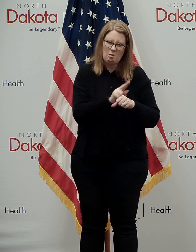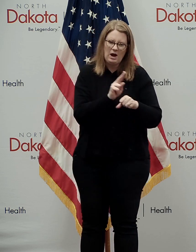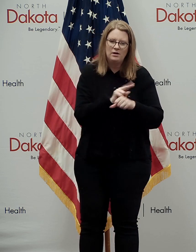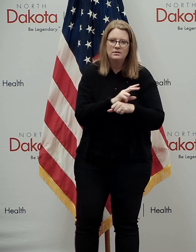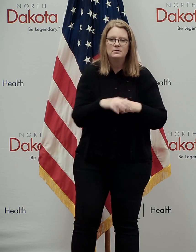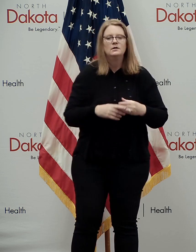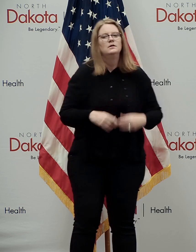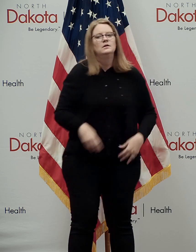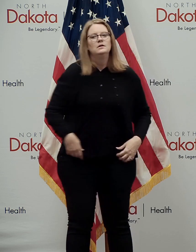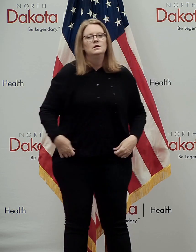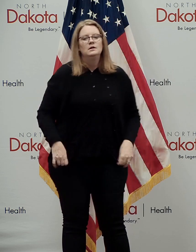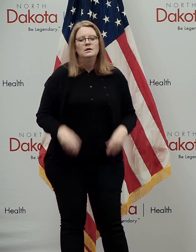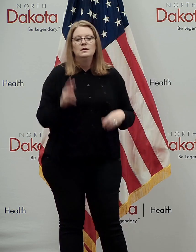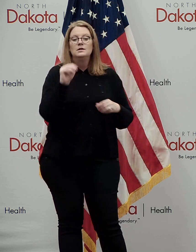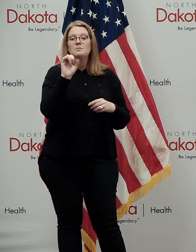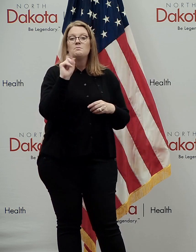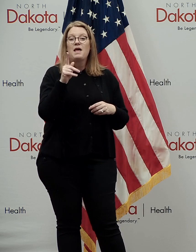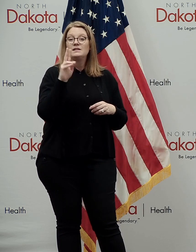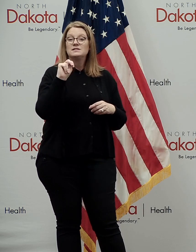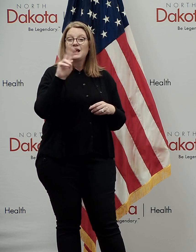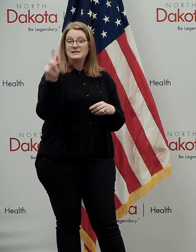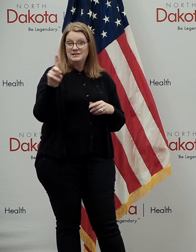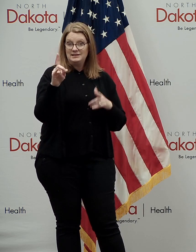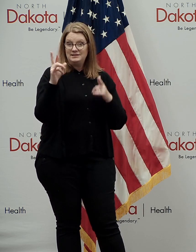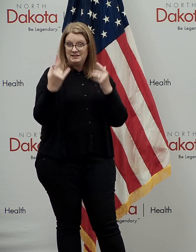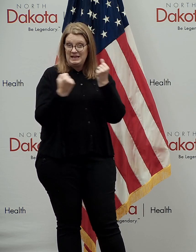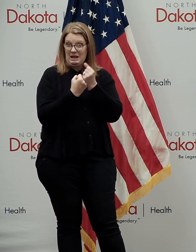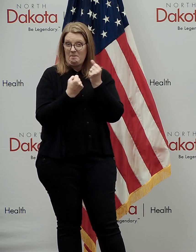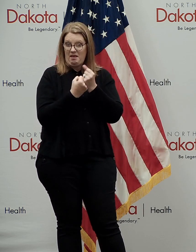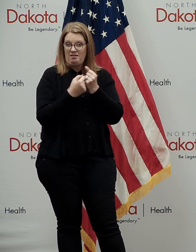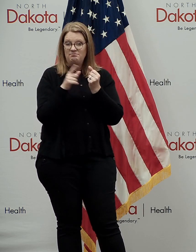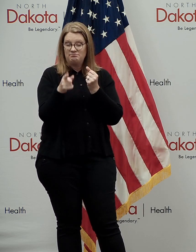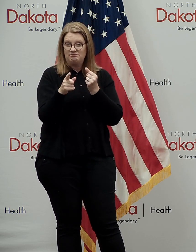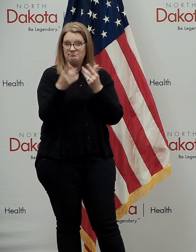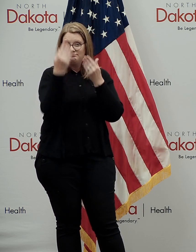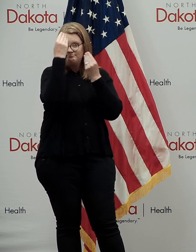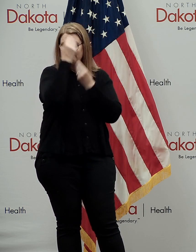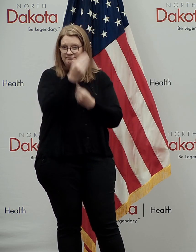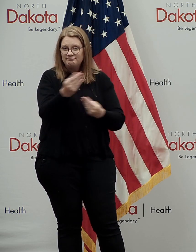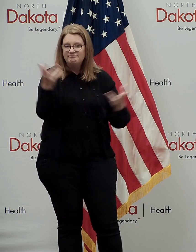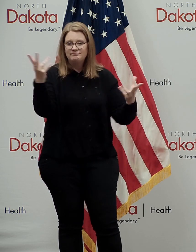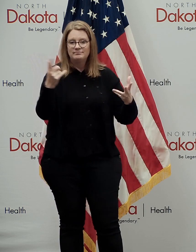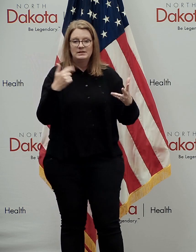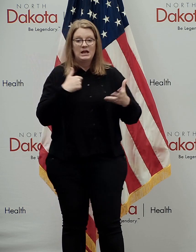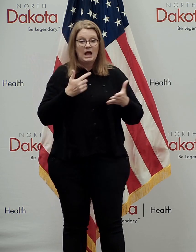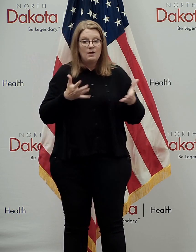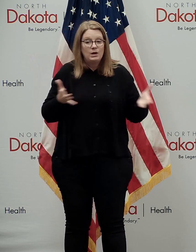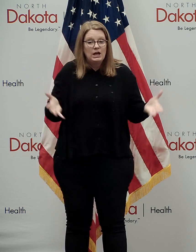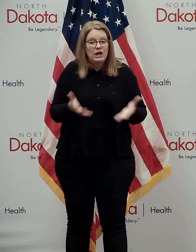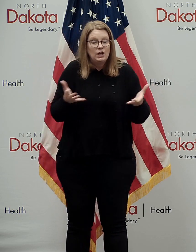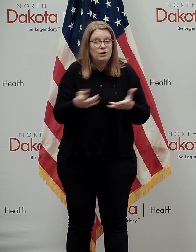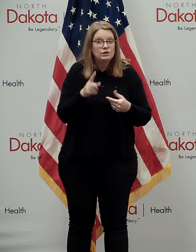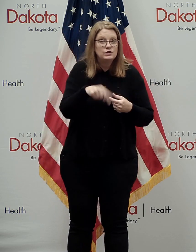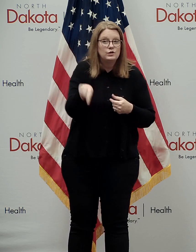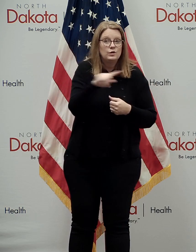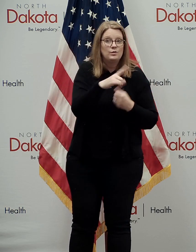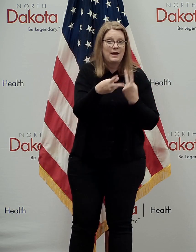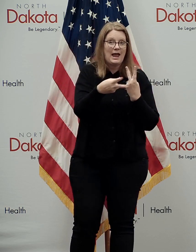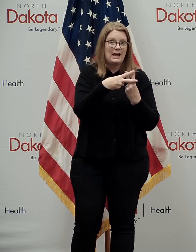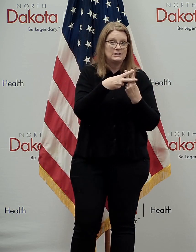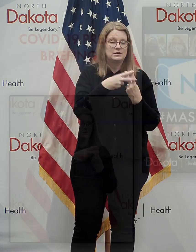We're happy to launch up the Mask ND campaign, as Governor Burgum mentioned. I would encourage you to use